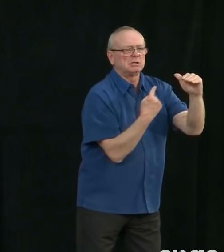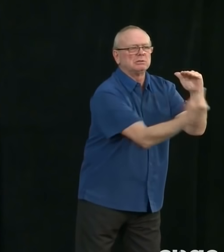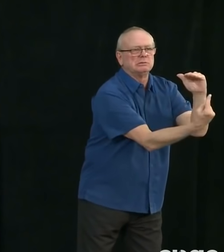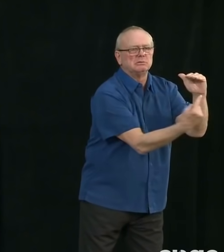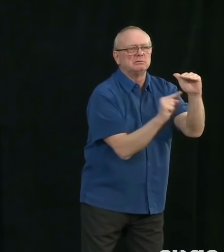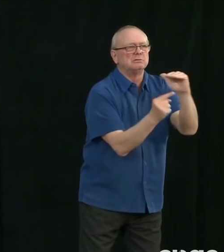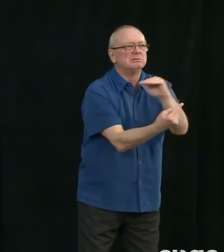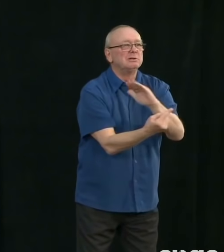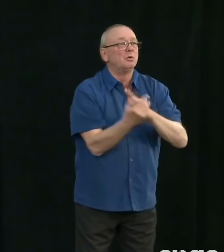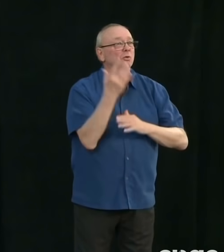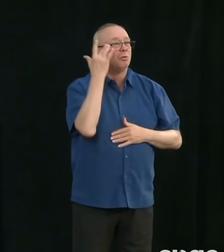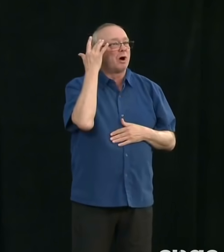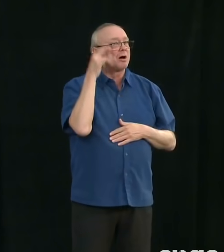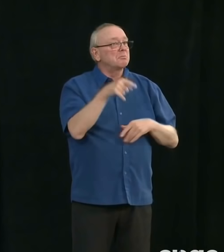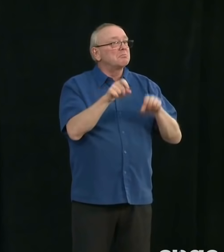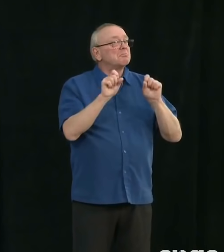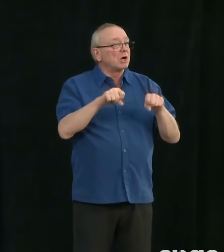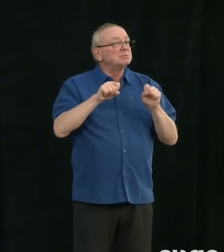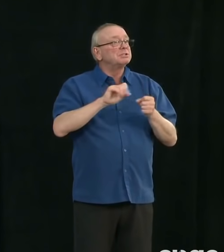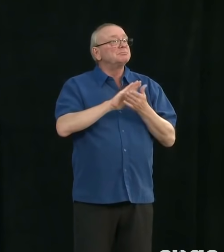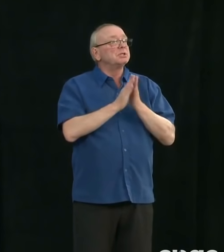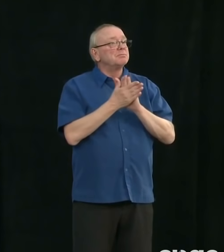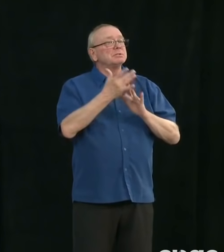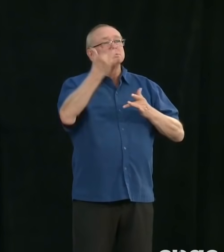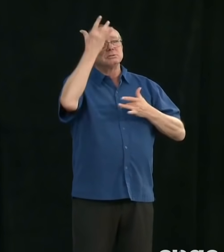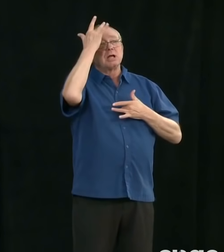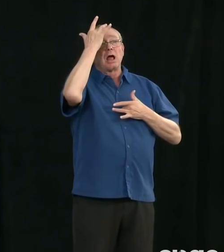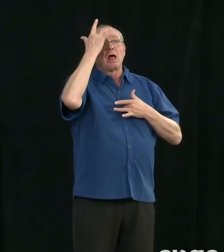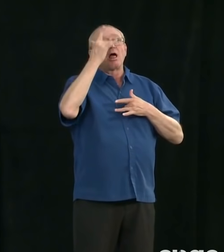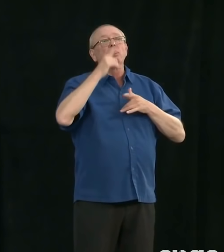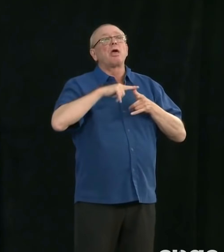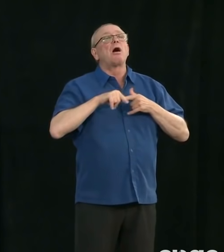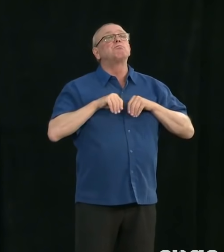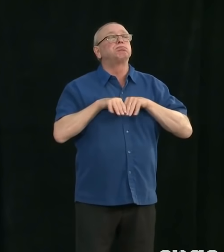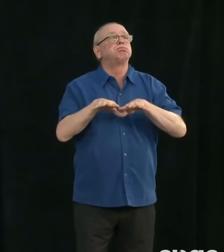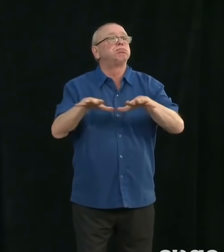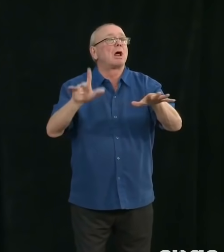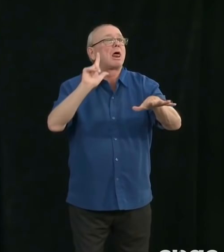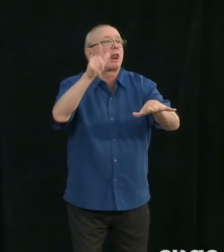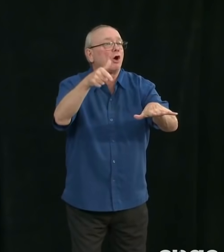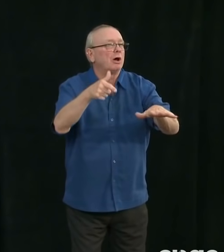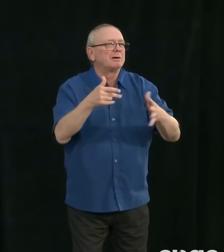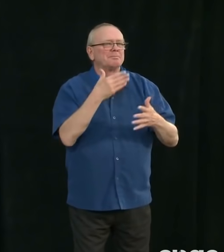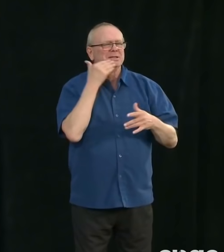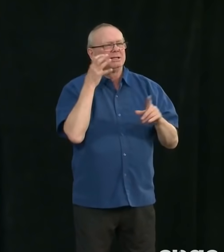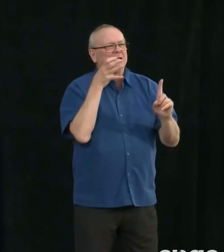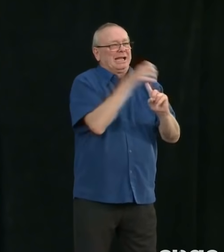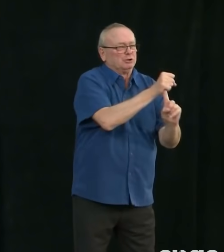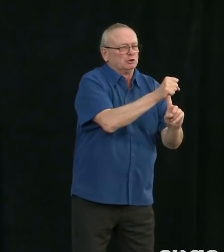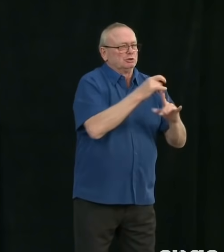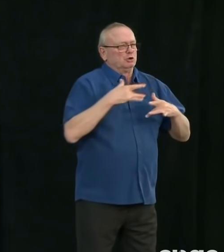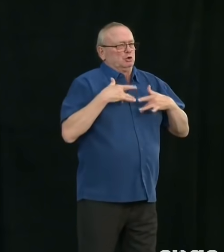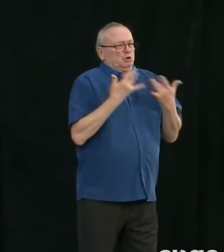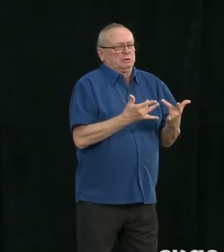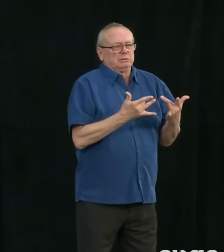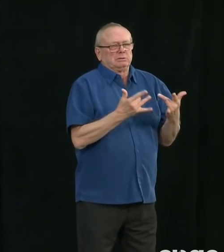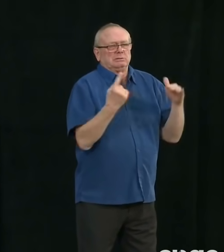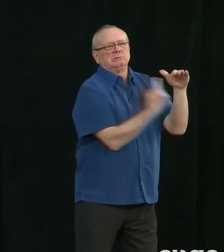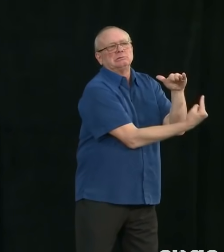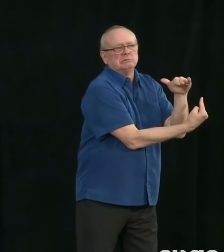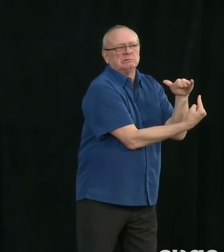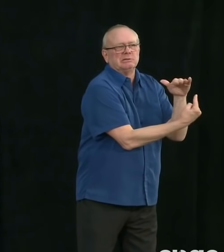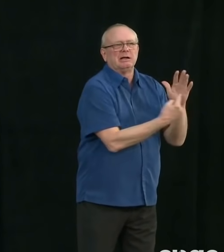point, but it helps us to pick them up at an earlier point. And so I think that this is actually a measure of success, that we were able